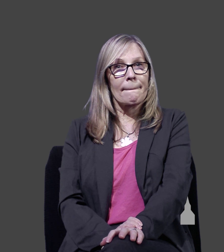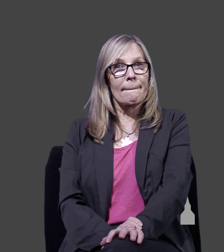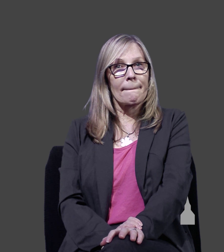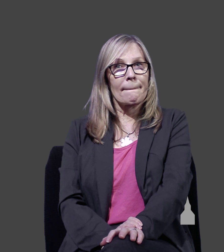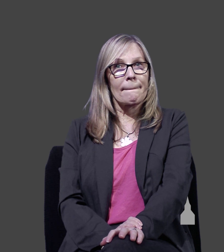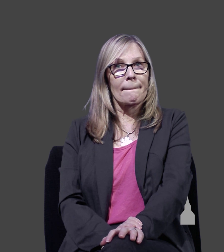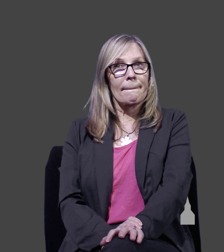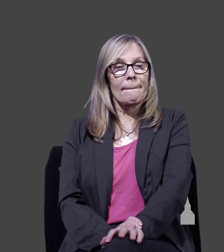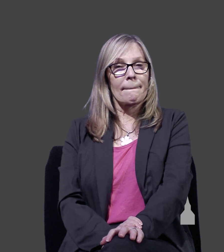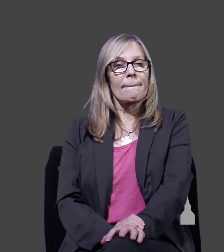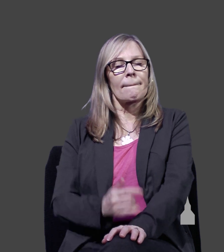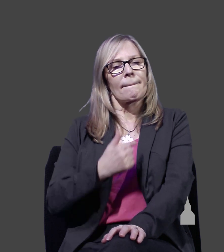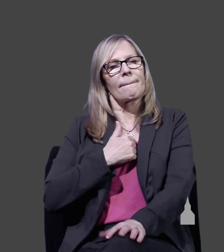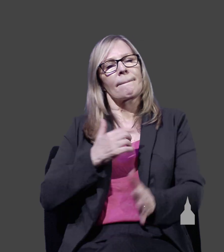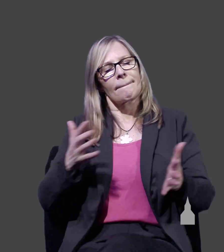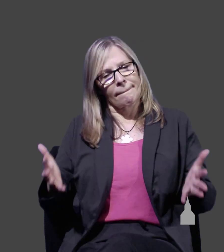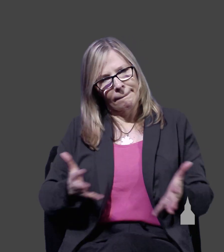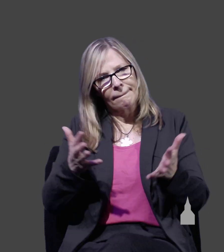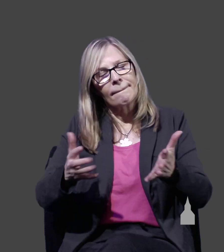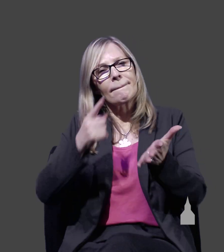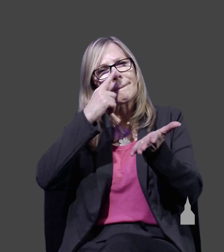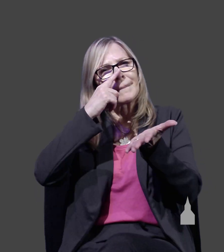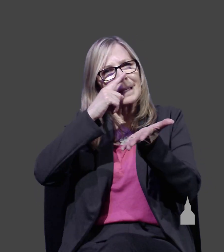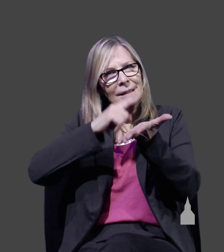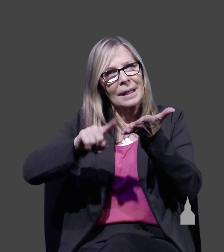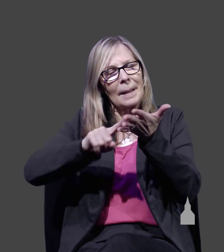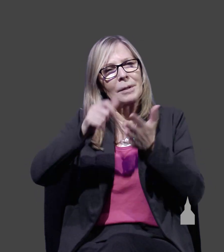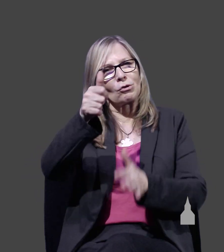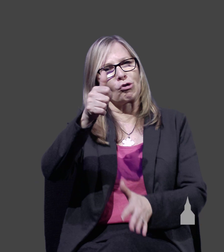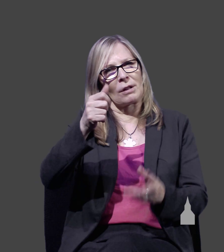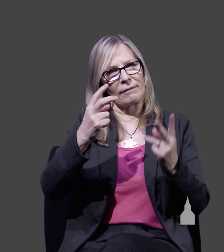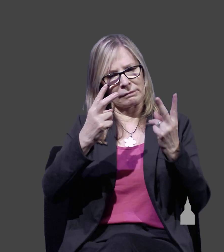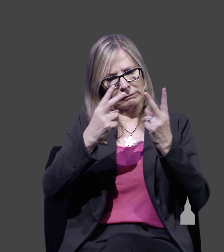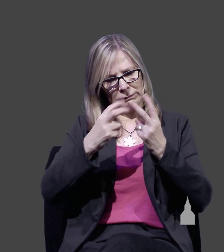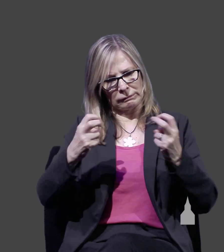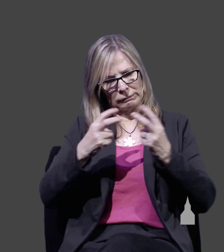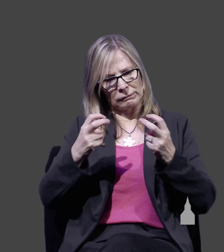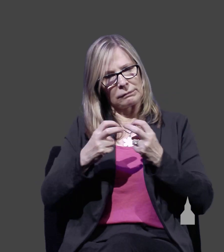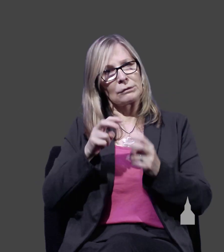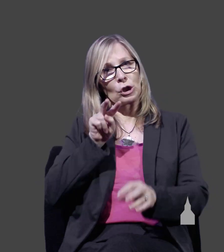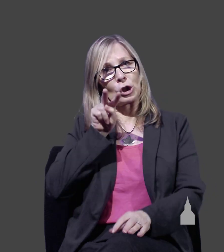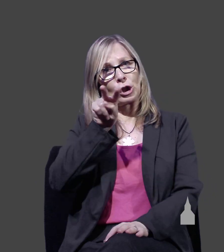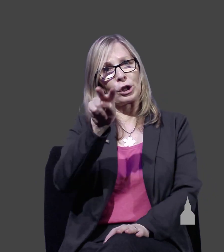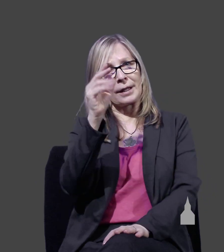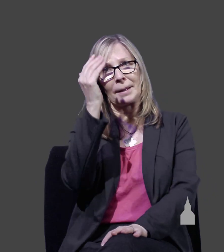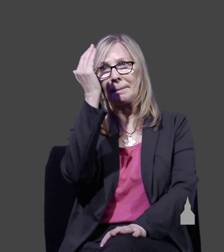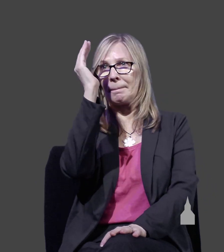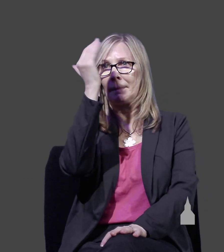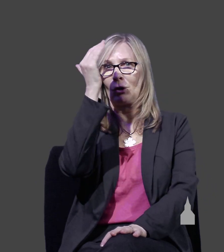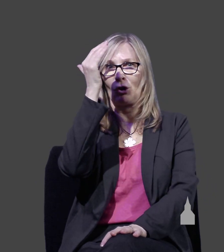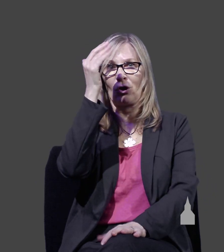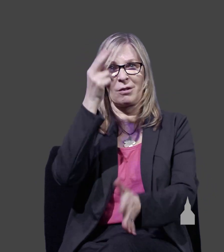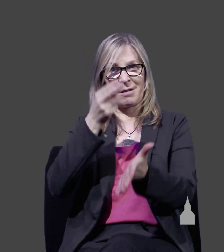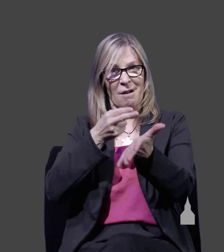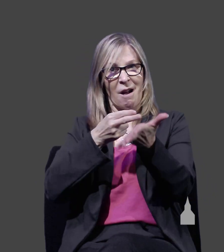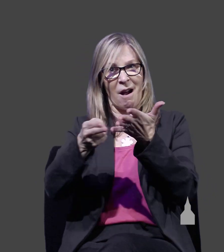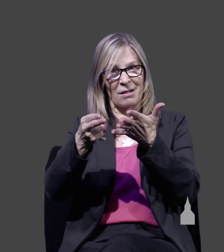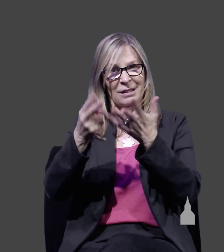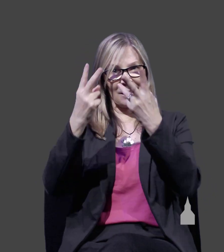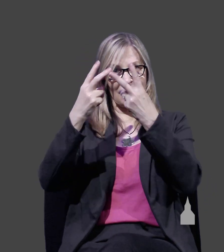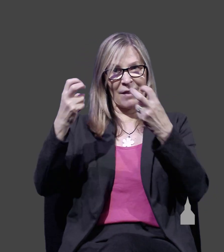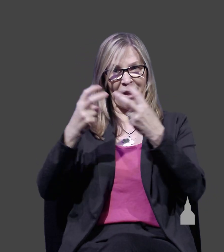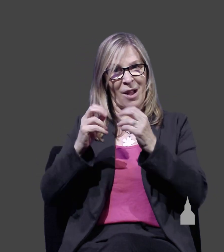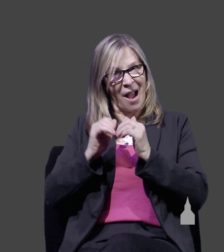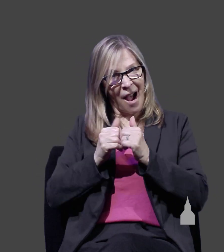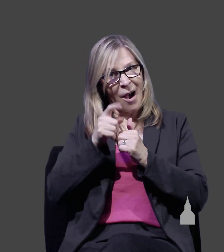let me exhort you, examine yourselves. Look in the mirror. Honestly evaluate